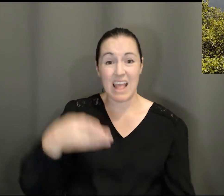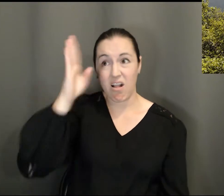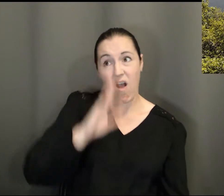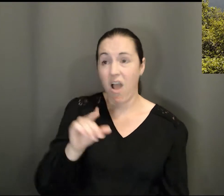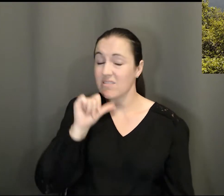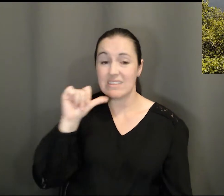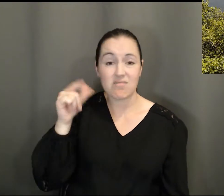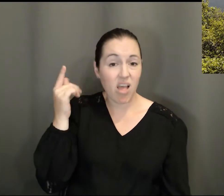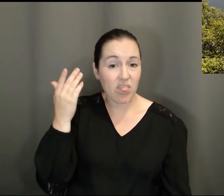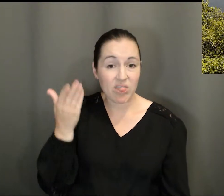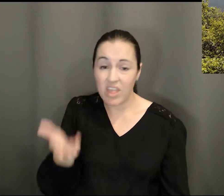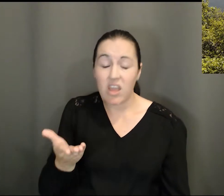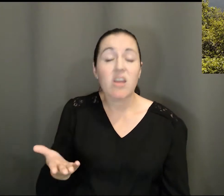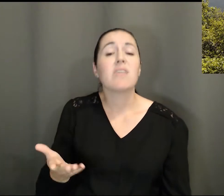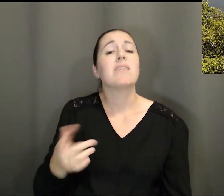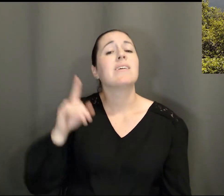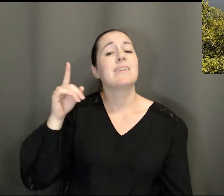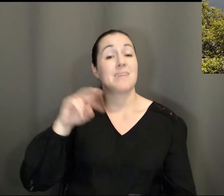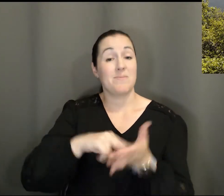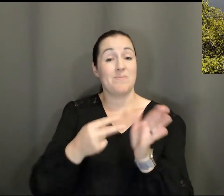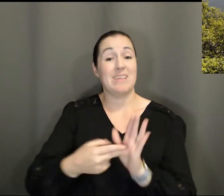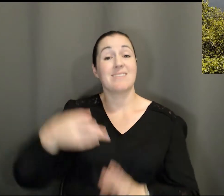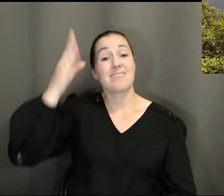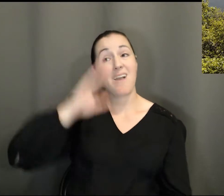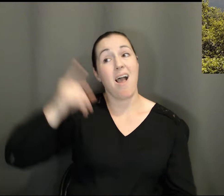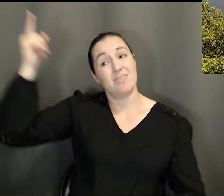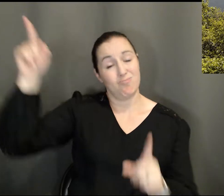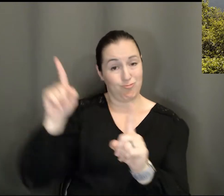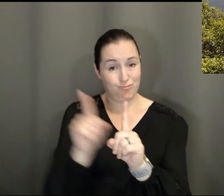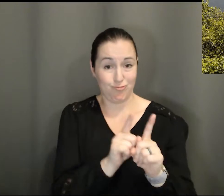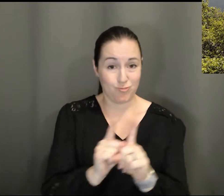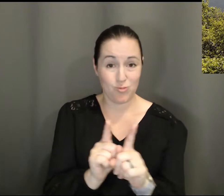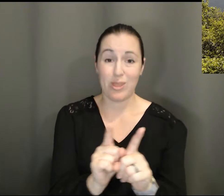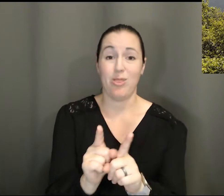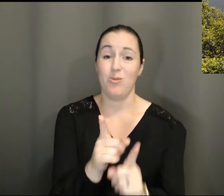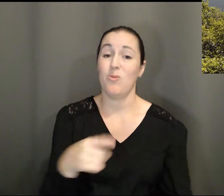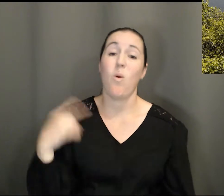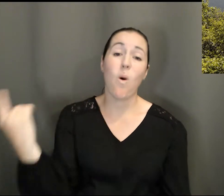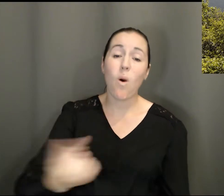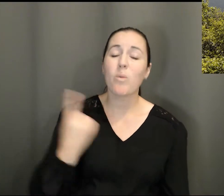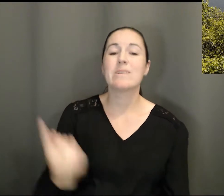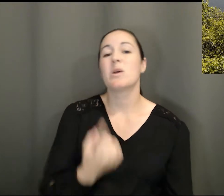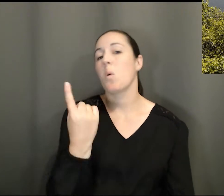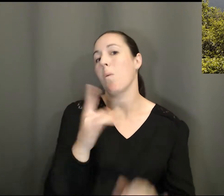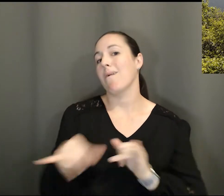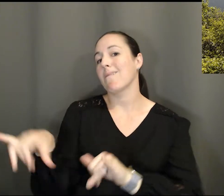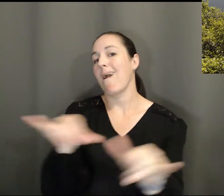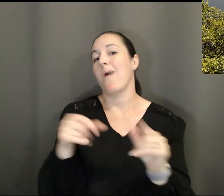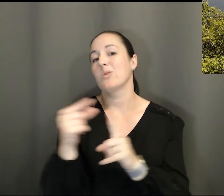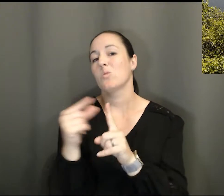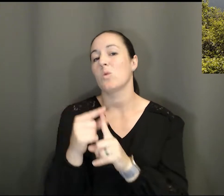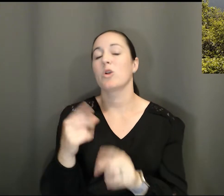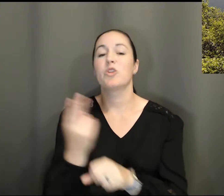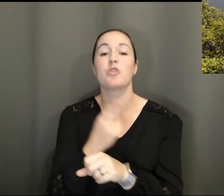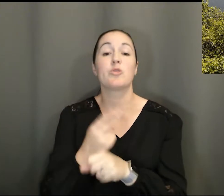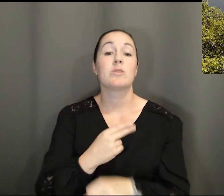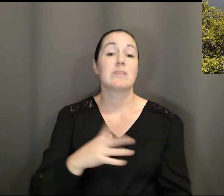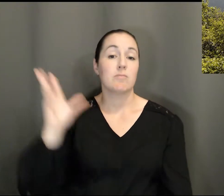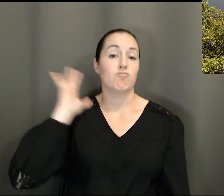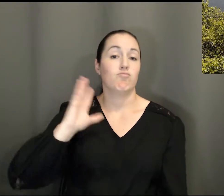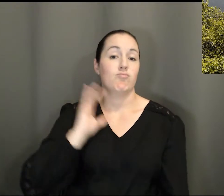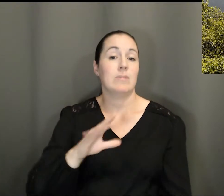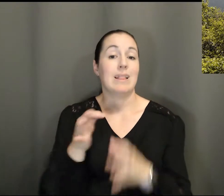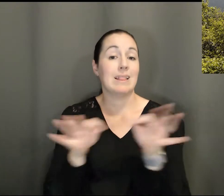original language of the Old Testament to describe God's presence is actually the word panim. It means face,